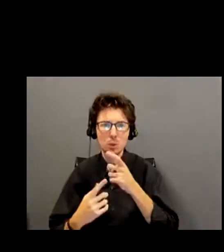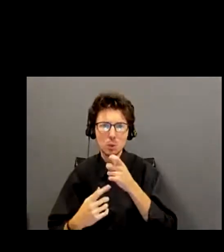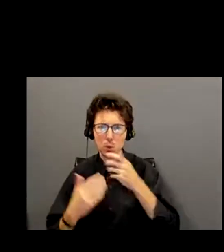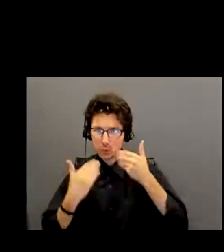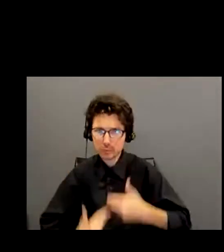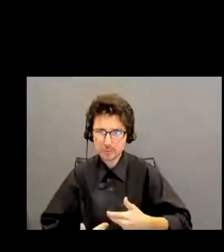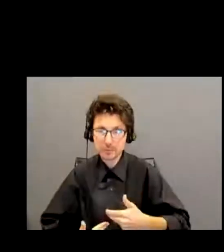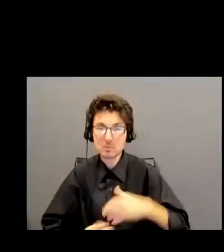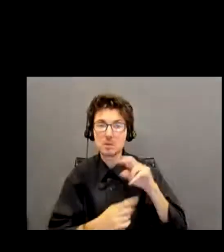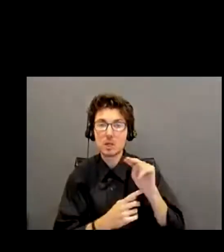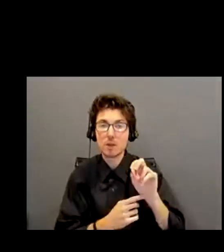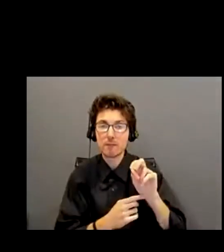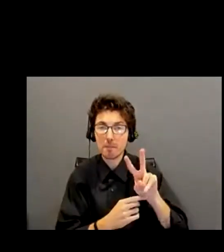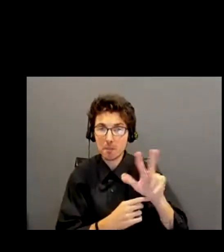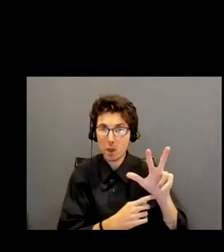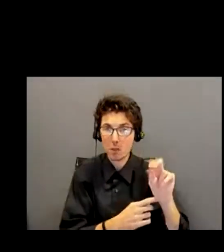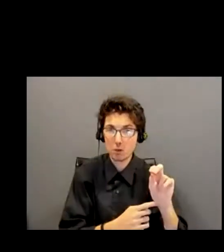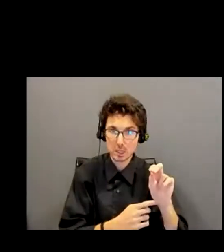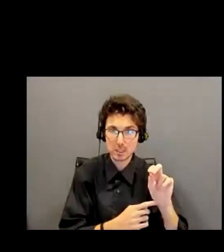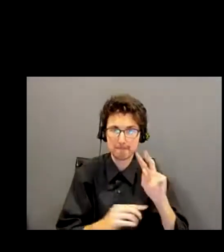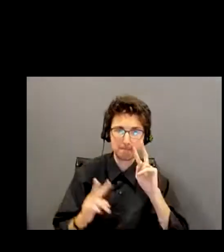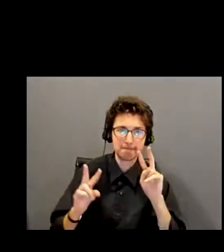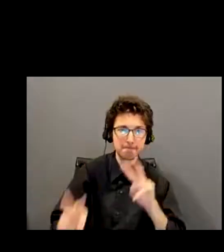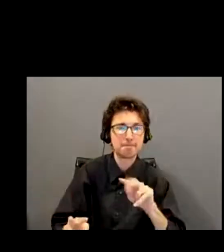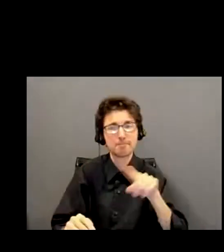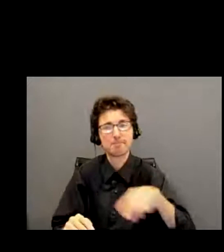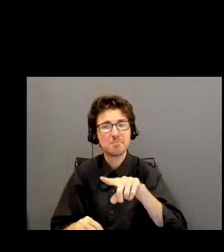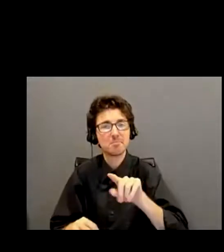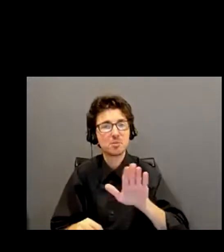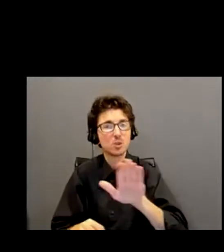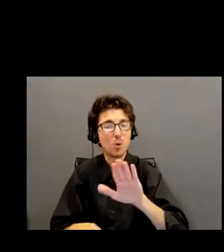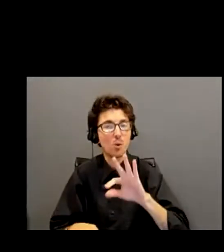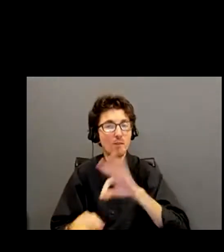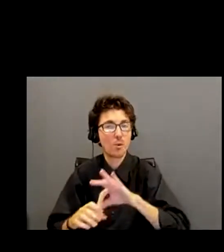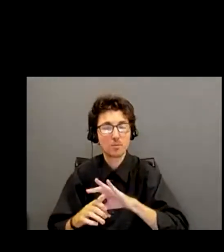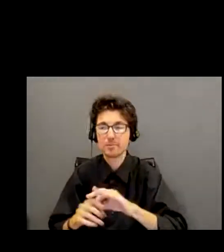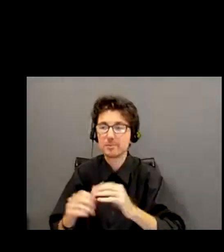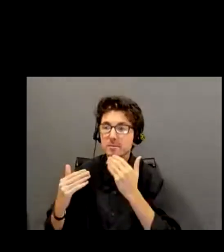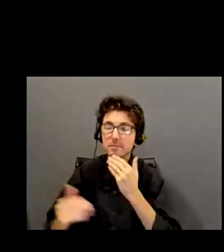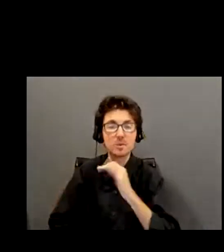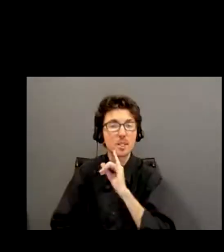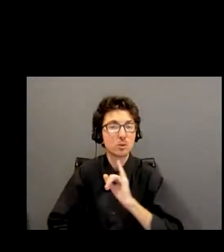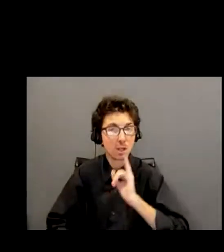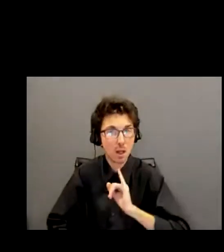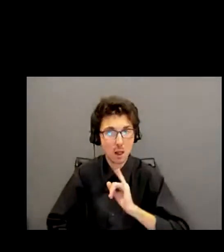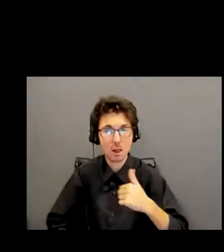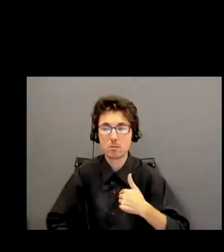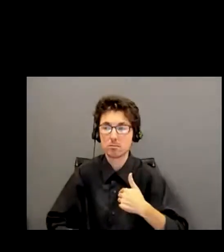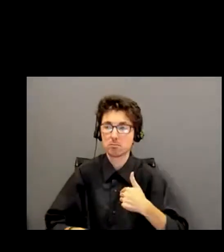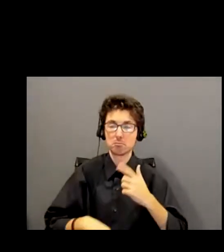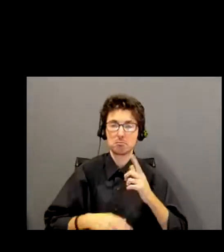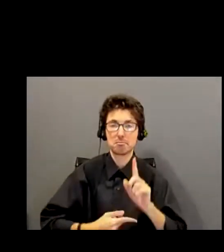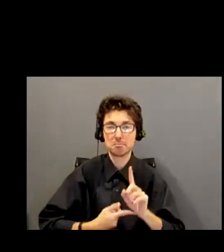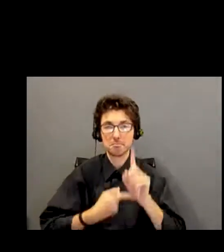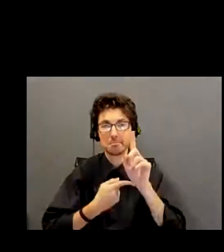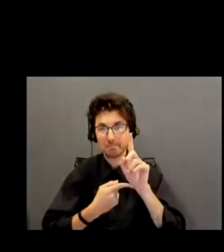to also thank the State of Israel for putting forward my candidacy, as I know what it's mean not